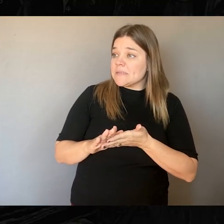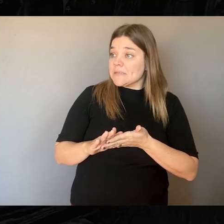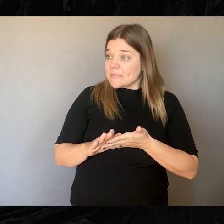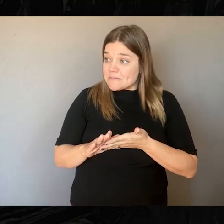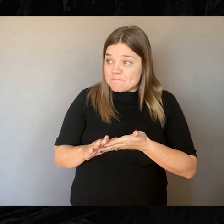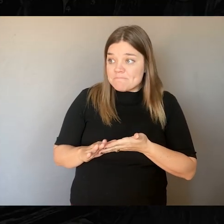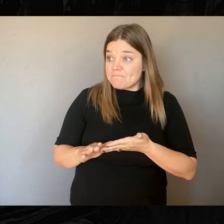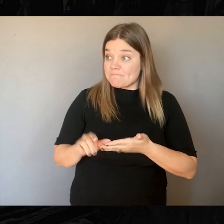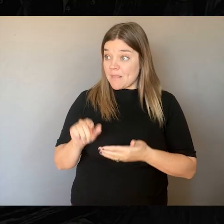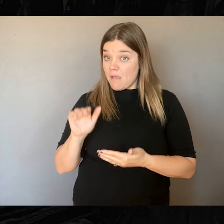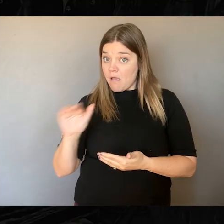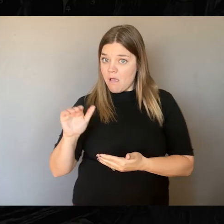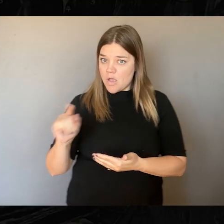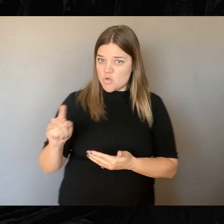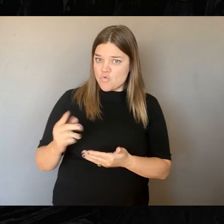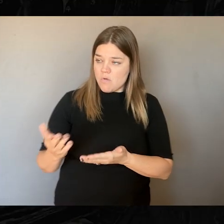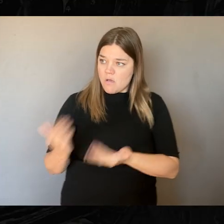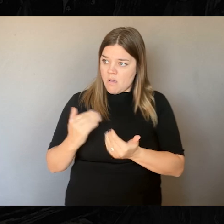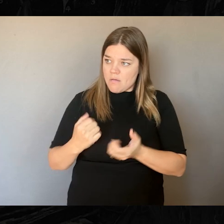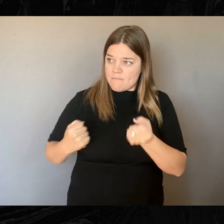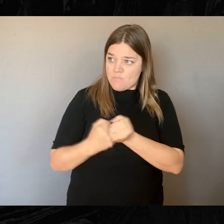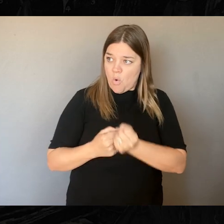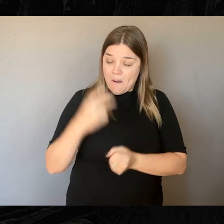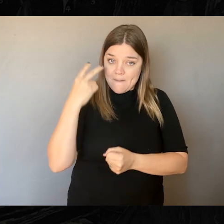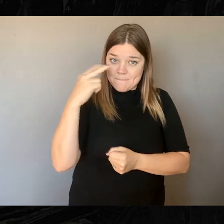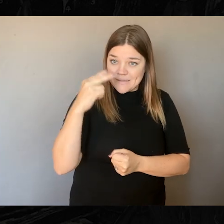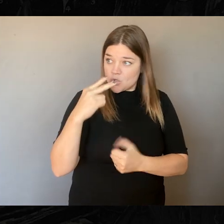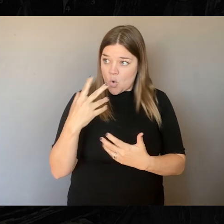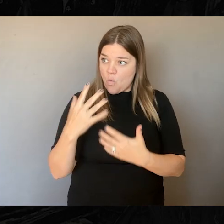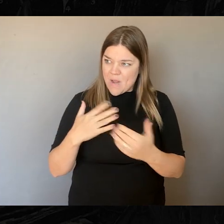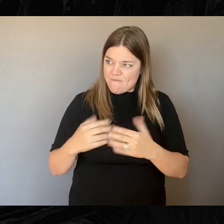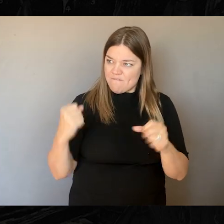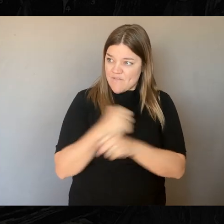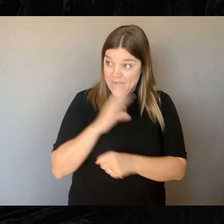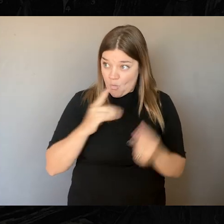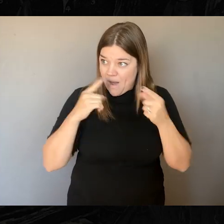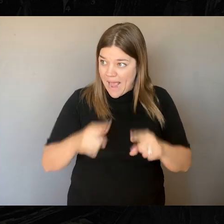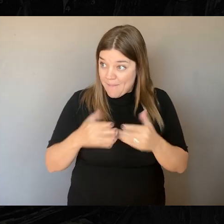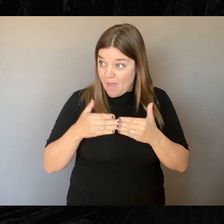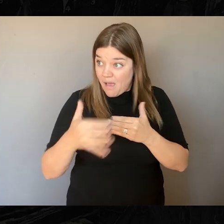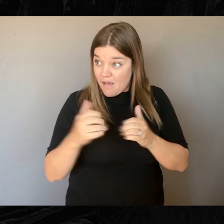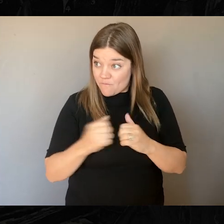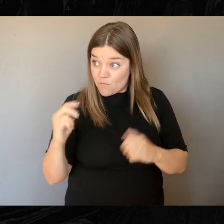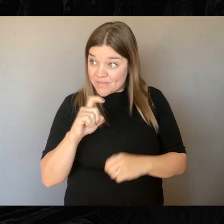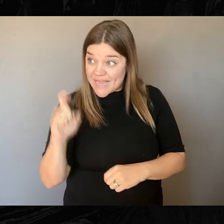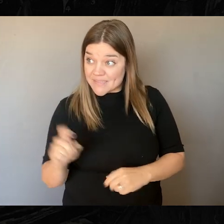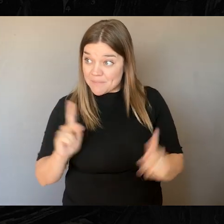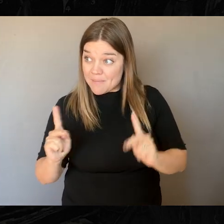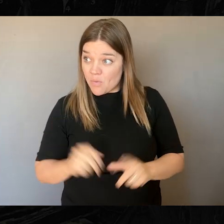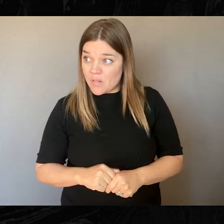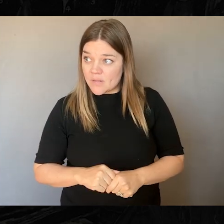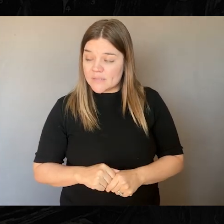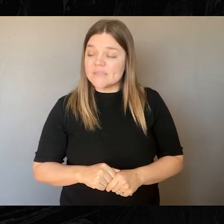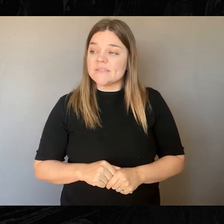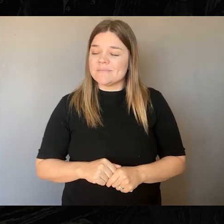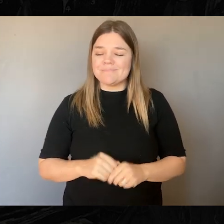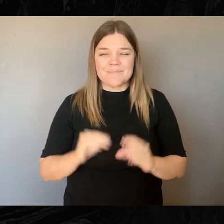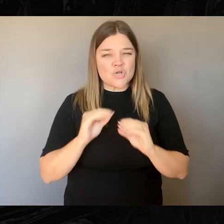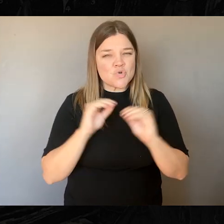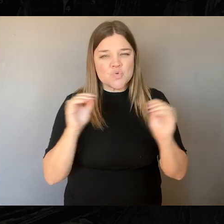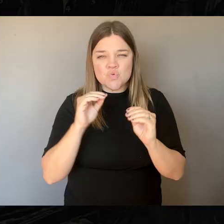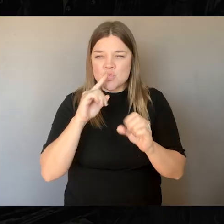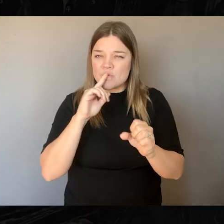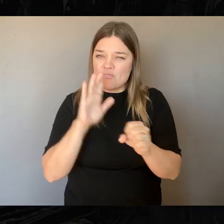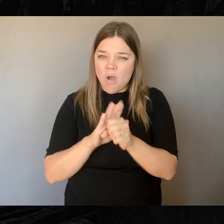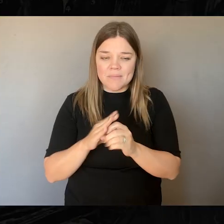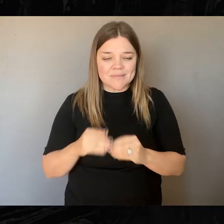Duwally and the Cherokees to side with Mexico in whatever fighting might happen with the Texans. But Ugartecha made no promises